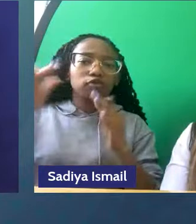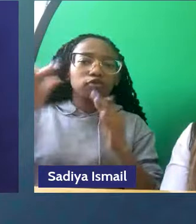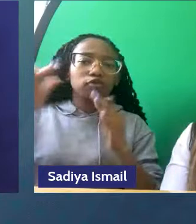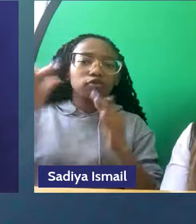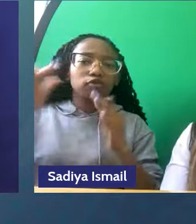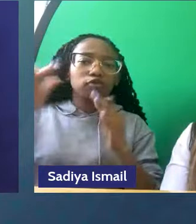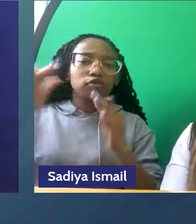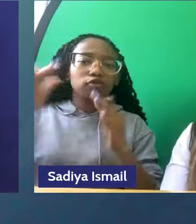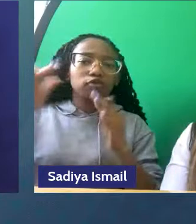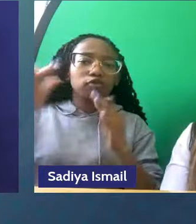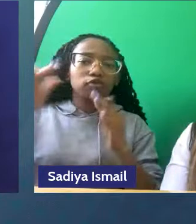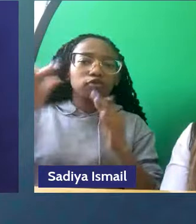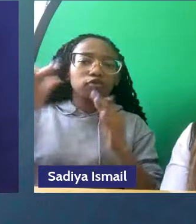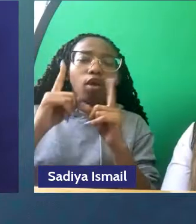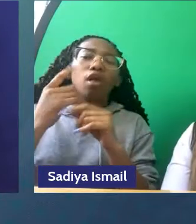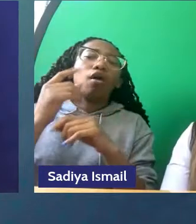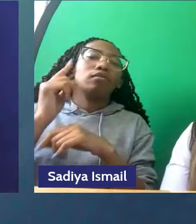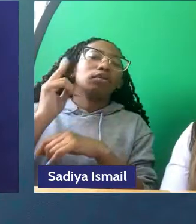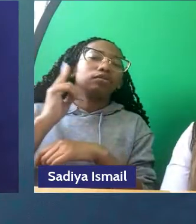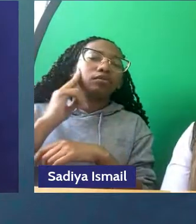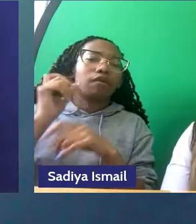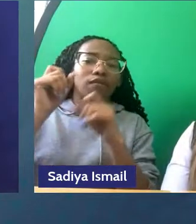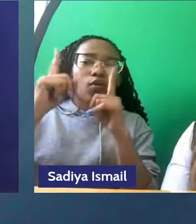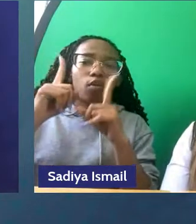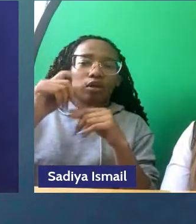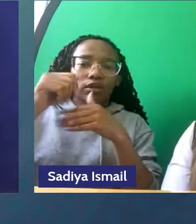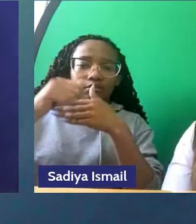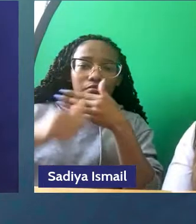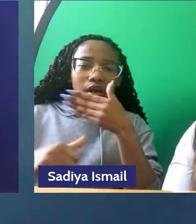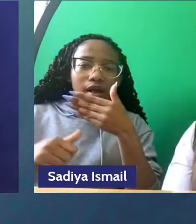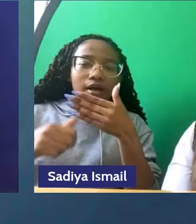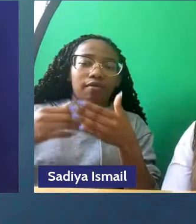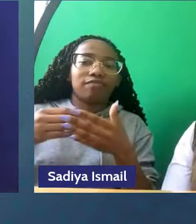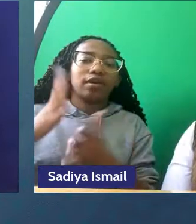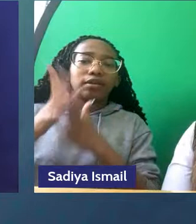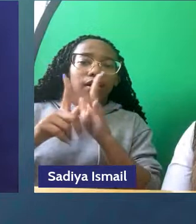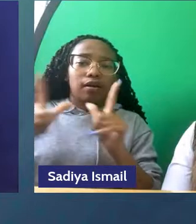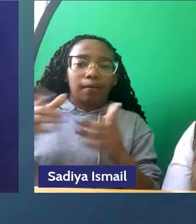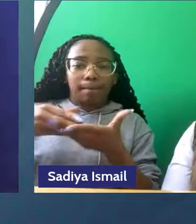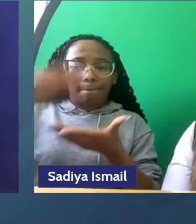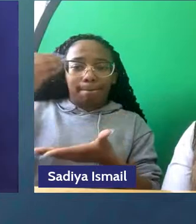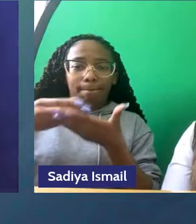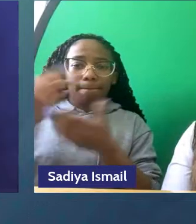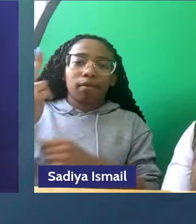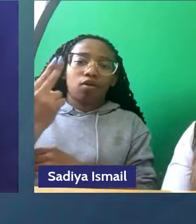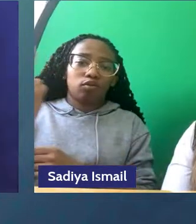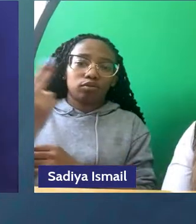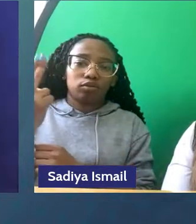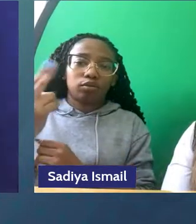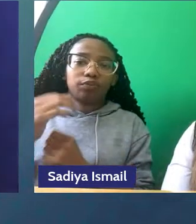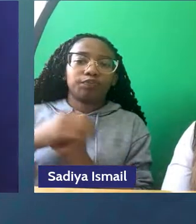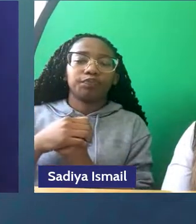Awareness Day, of Deaf Awareness Month, and learning sign language. So